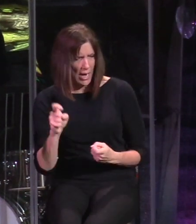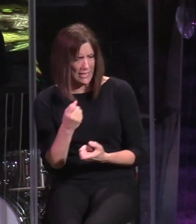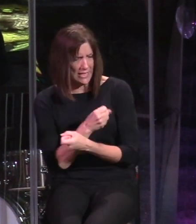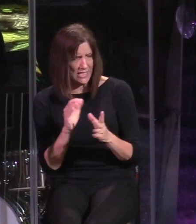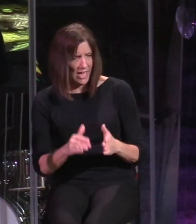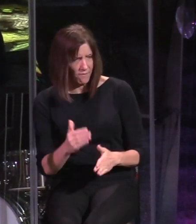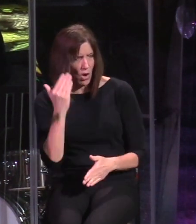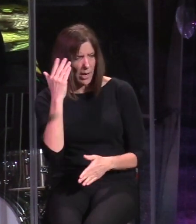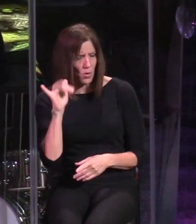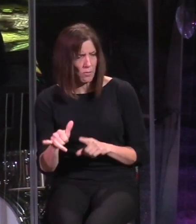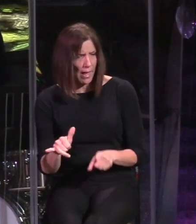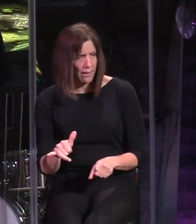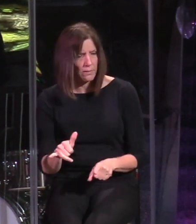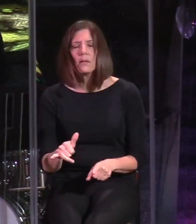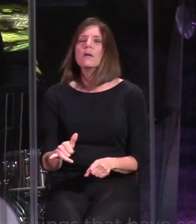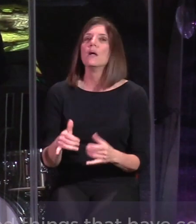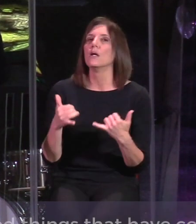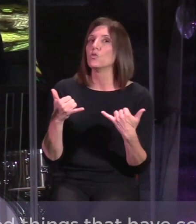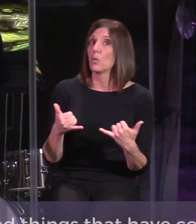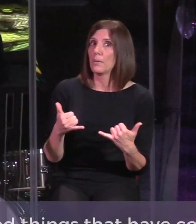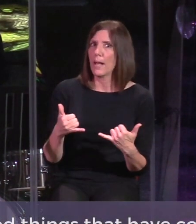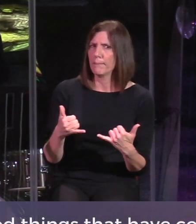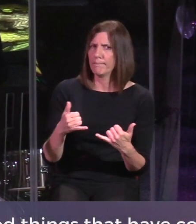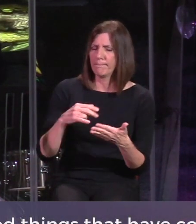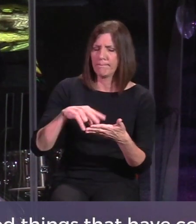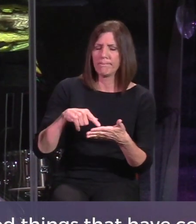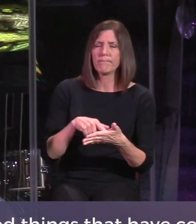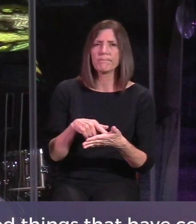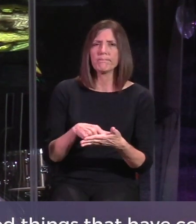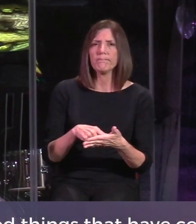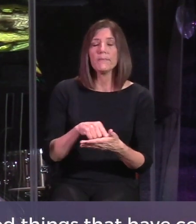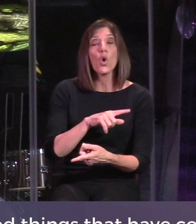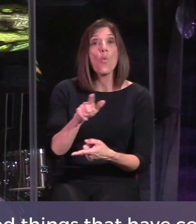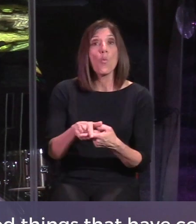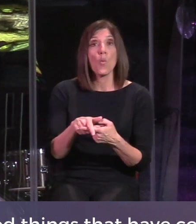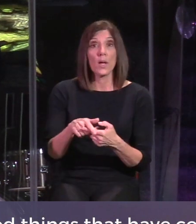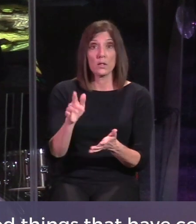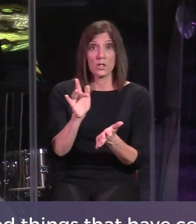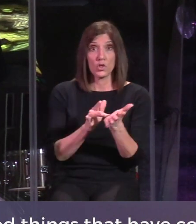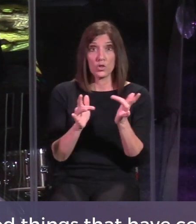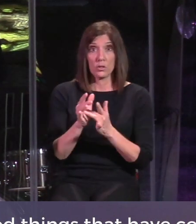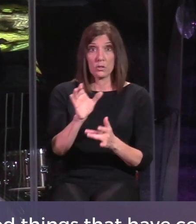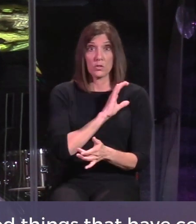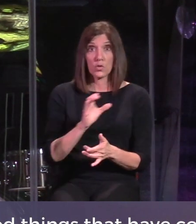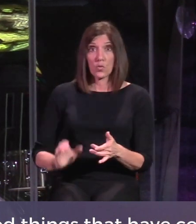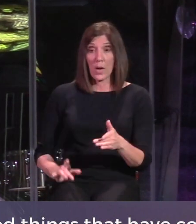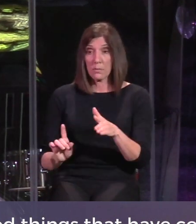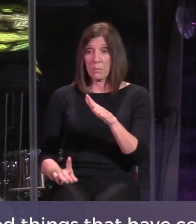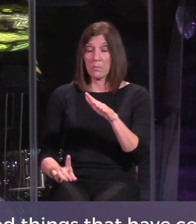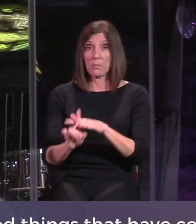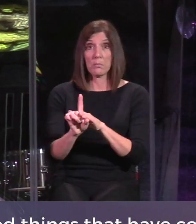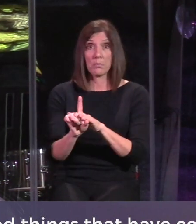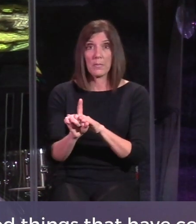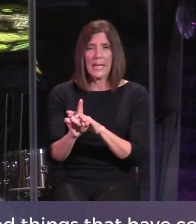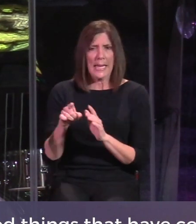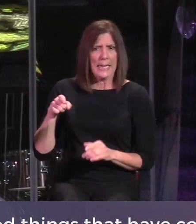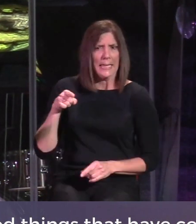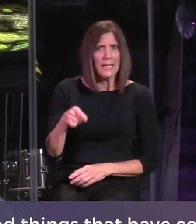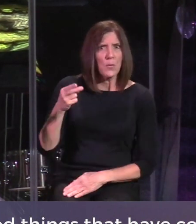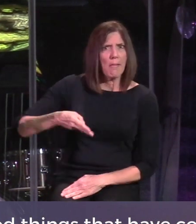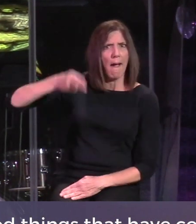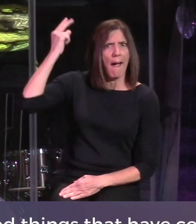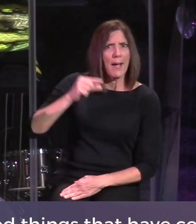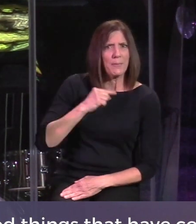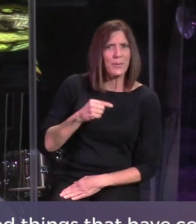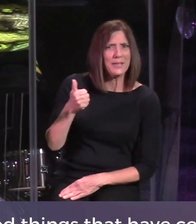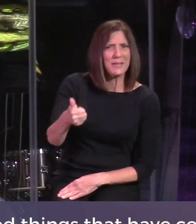read. It says this, "But when Christ appeared as a high priest of the good things that have come,